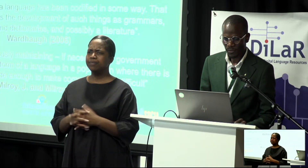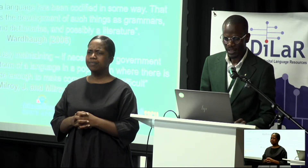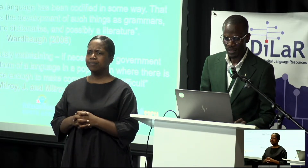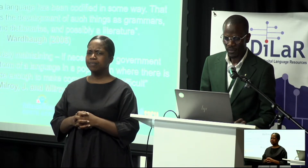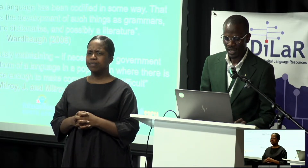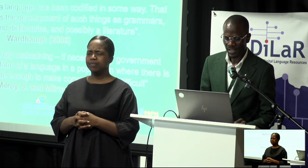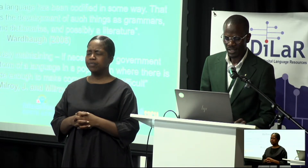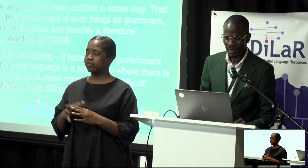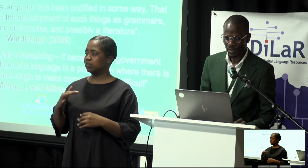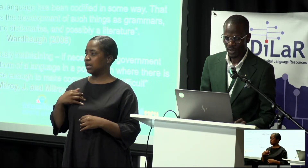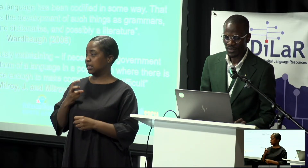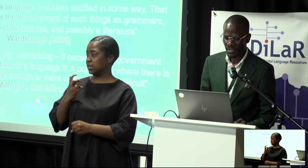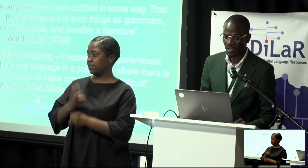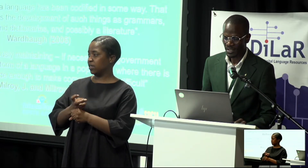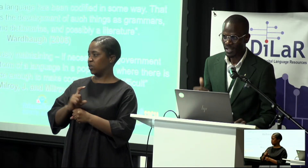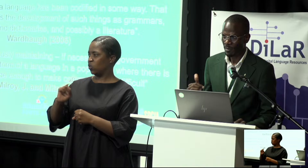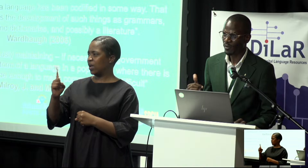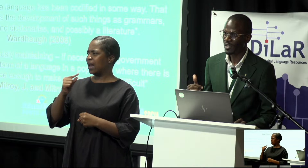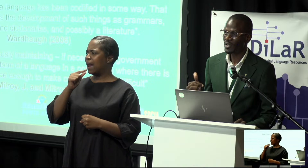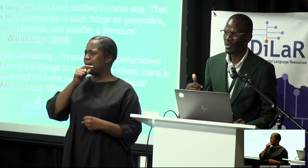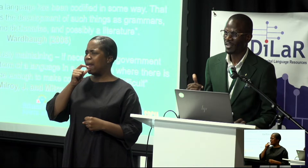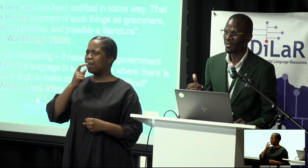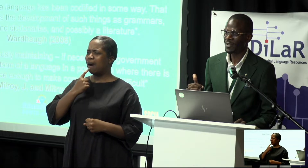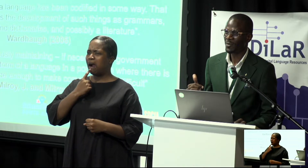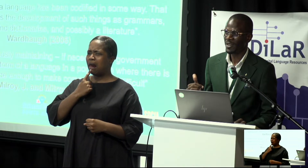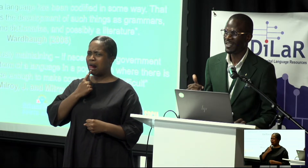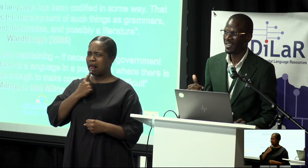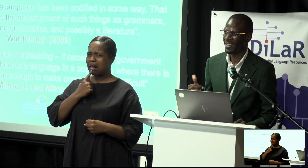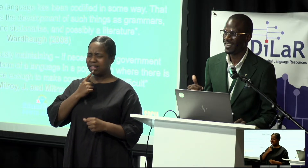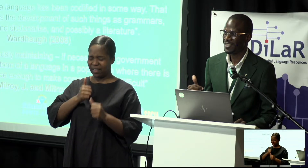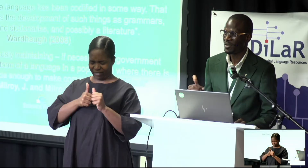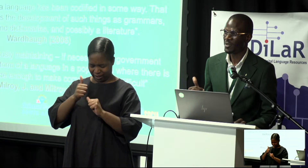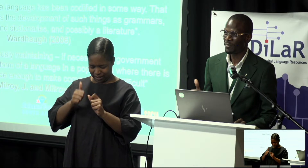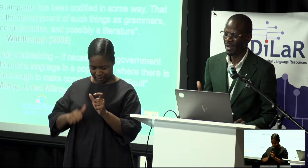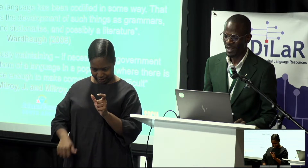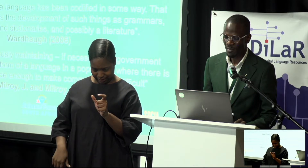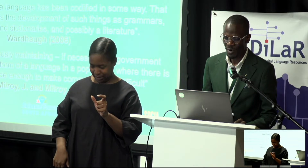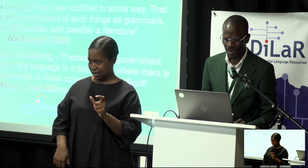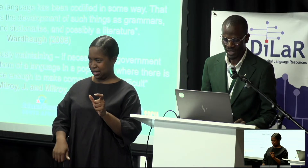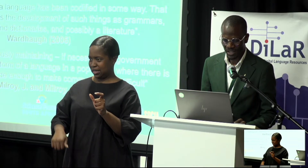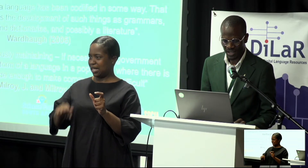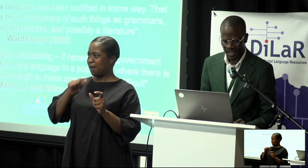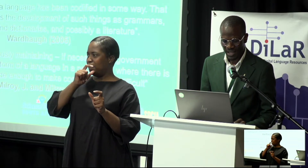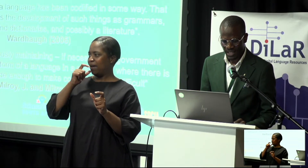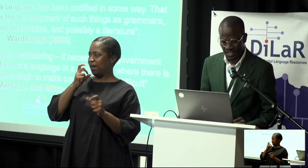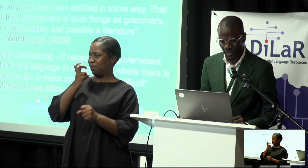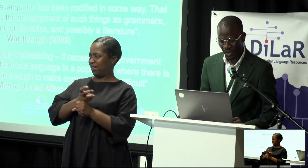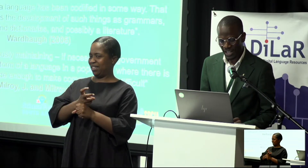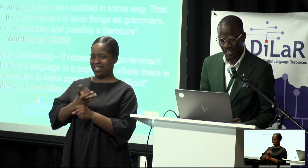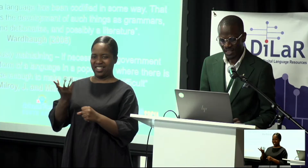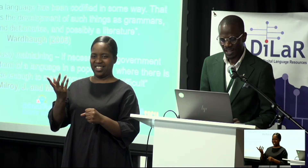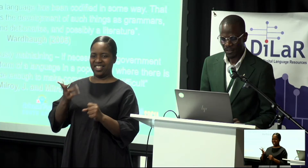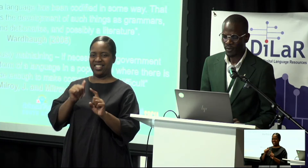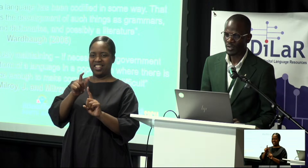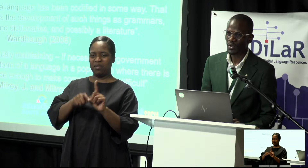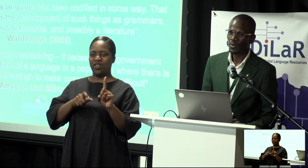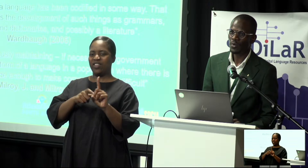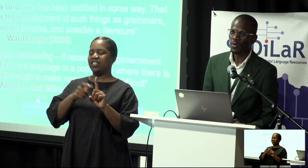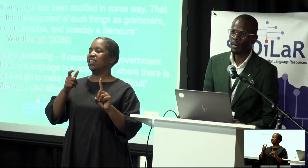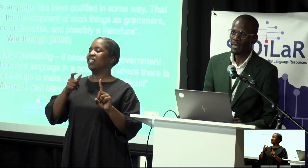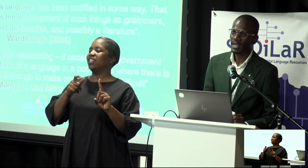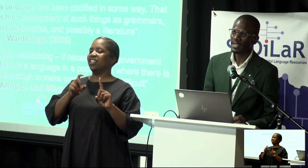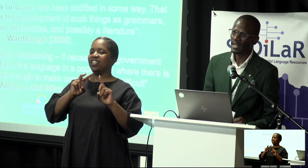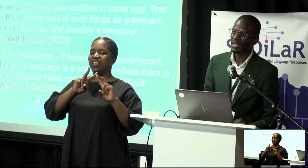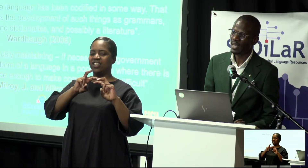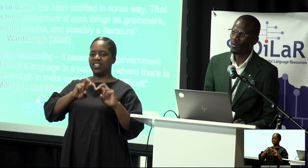I also find difficulty in pronouncing this name of this scholar, the first one here. So it's not my name only. This scholar, in an effort